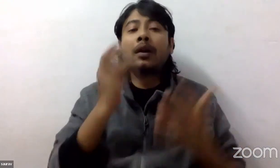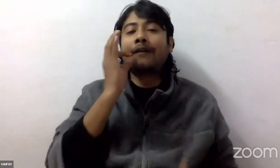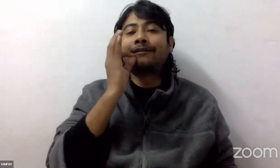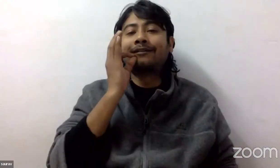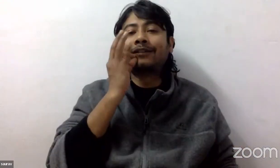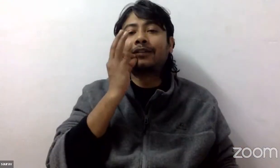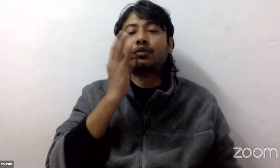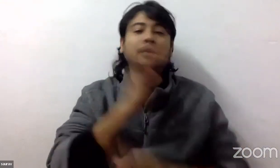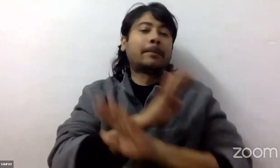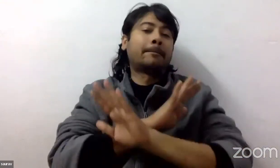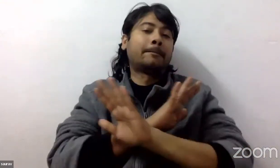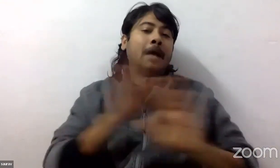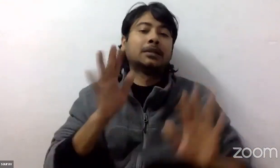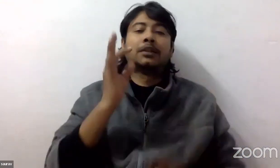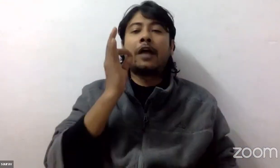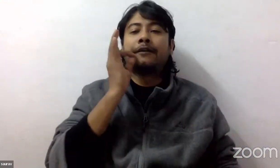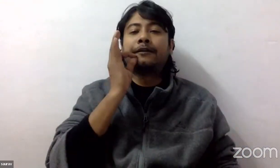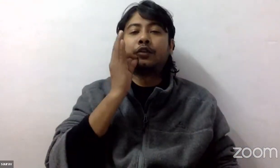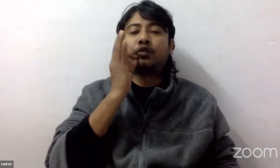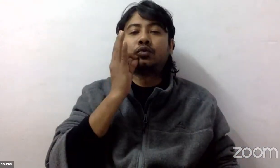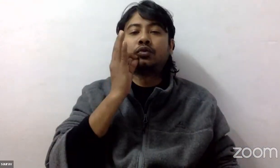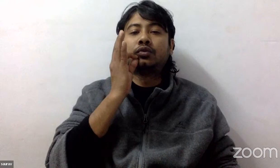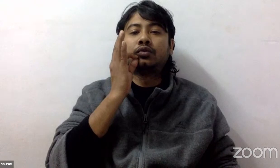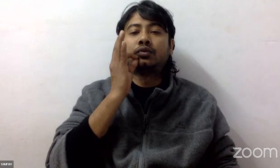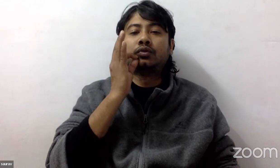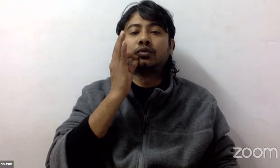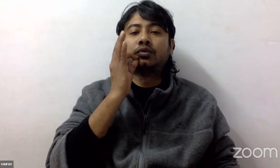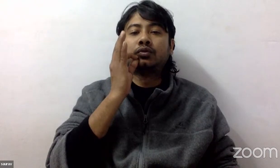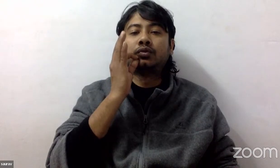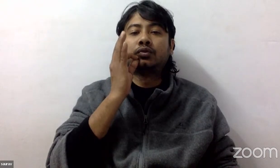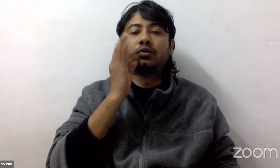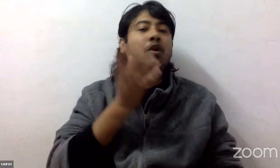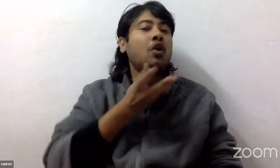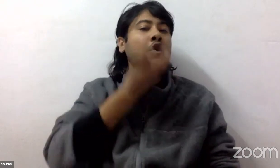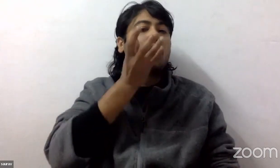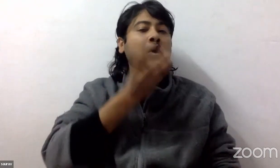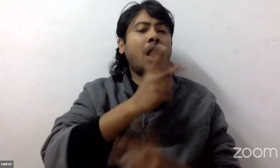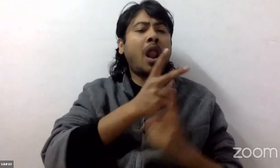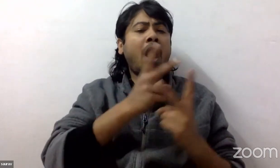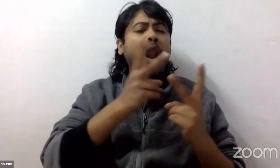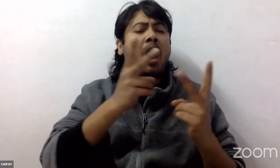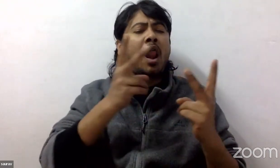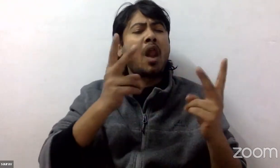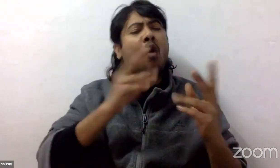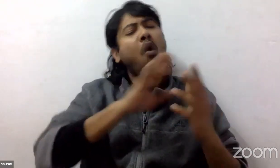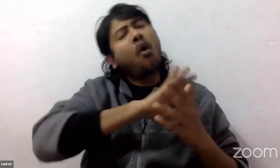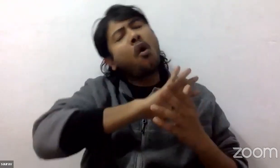fruit to consume and which not. So there is absolutely no restriction when it comes to fruits. Any fruit you can